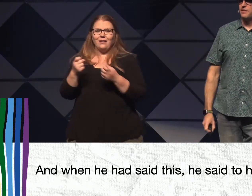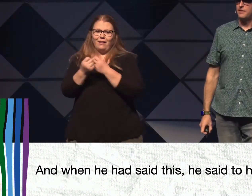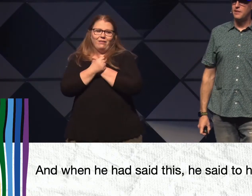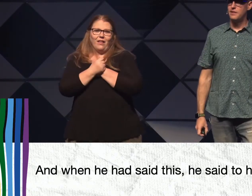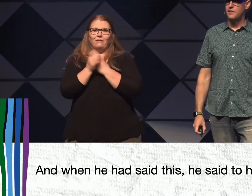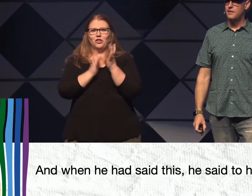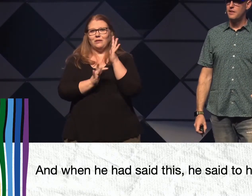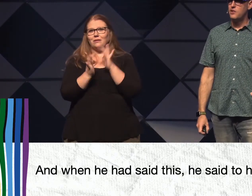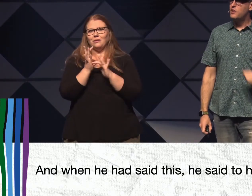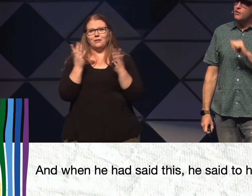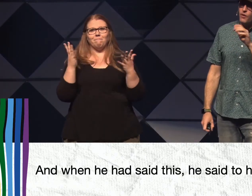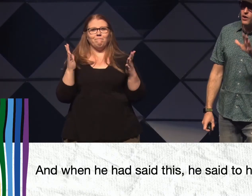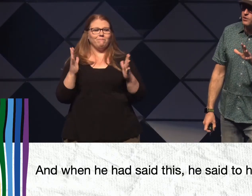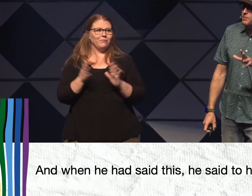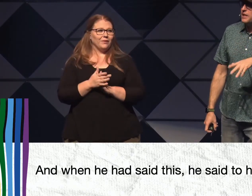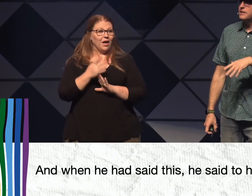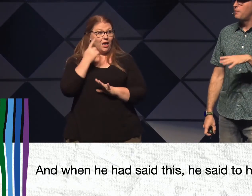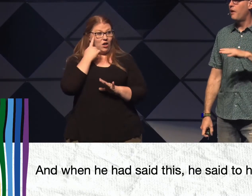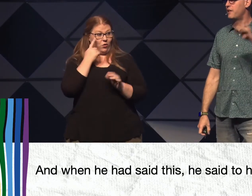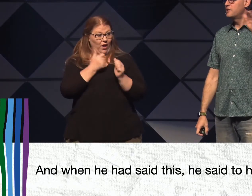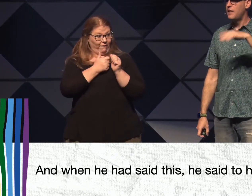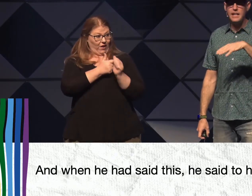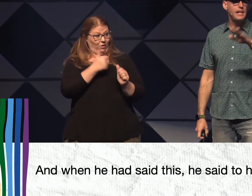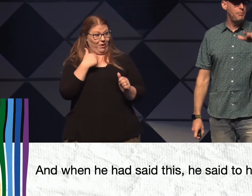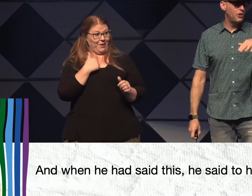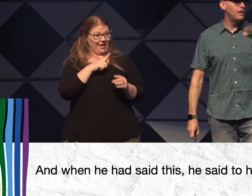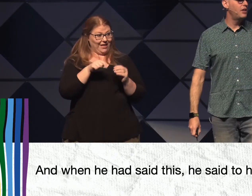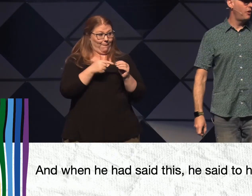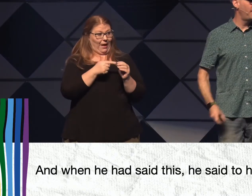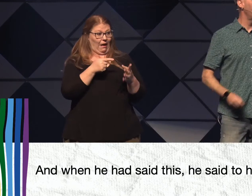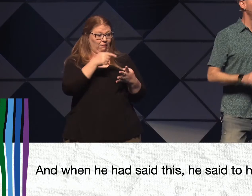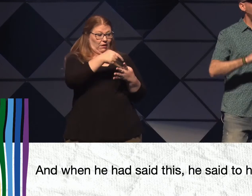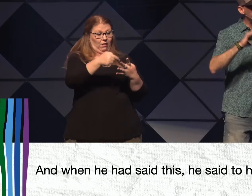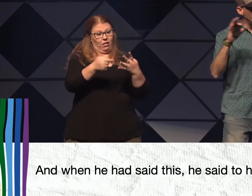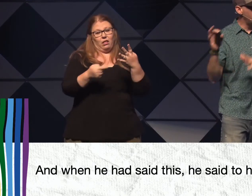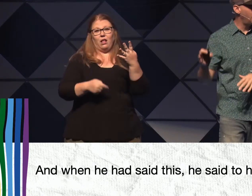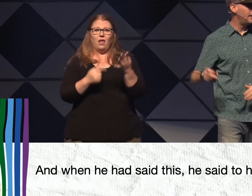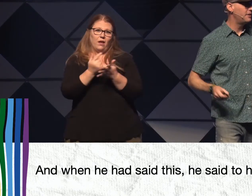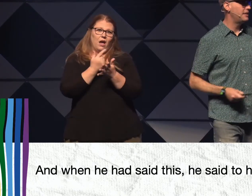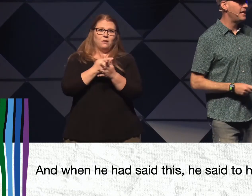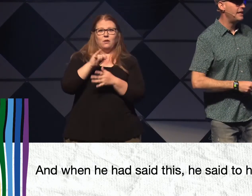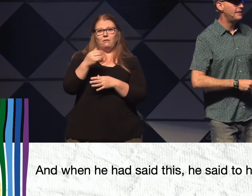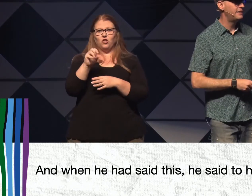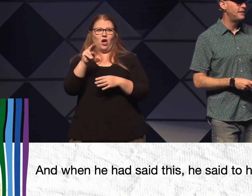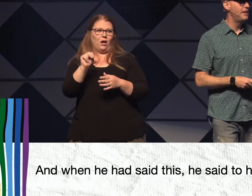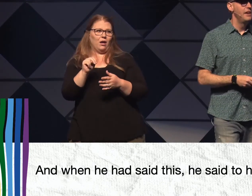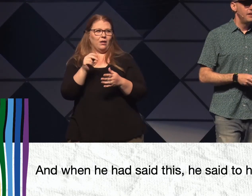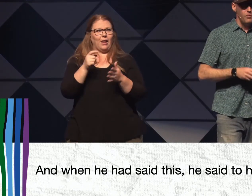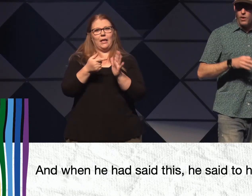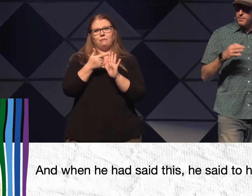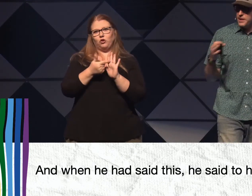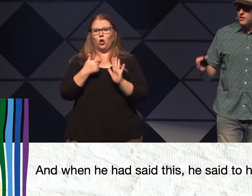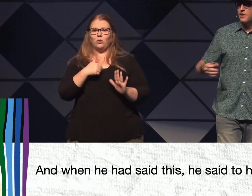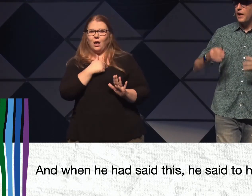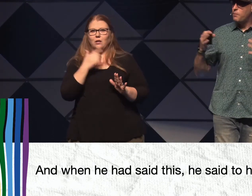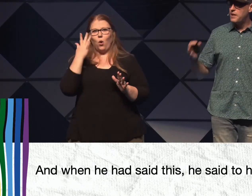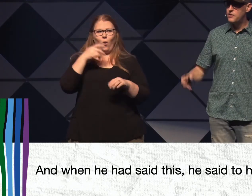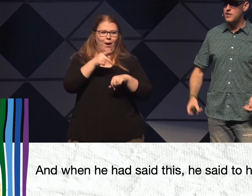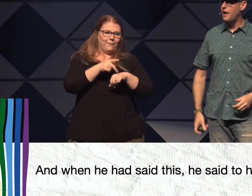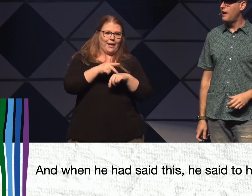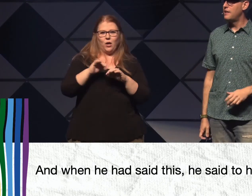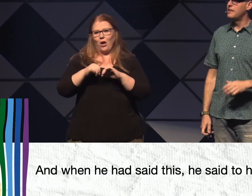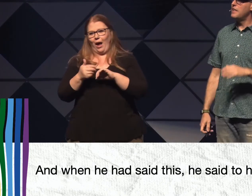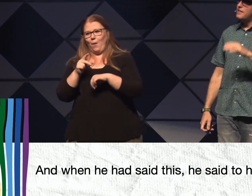me. You think following me is about this or that, and yep, you're going to go there, and the Gospel of John gives us a hint as to why Peter and how